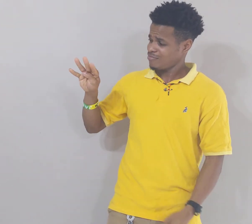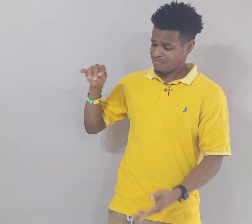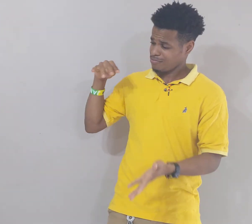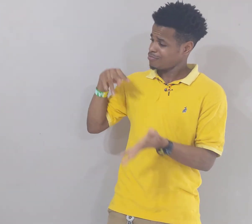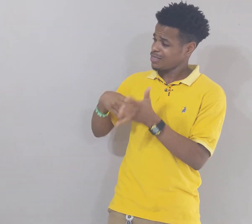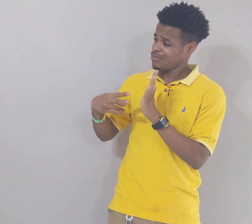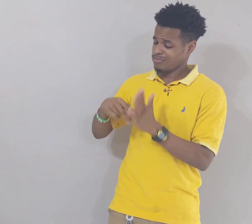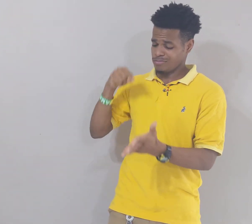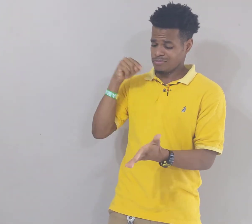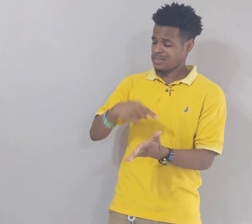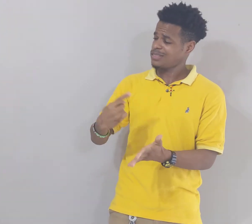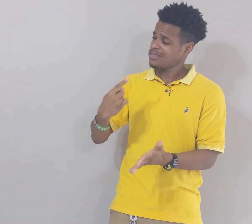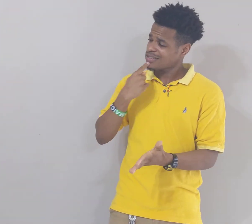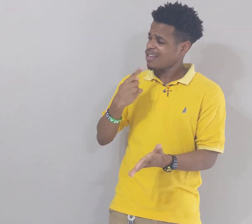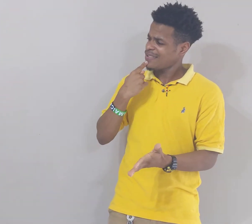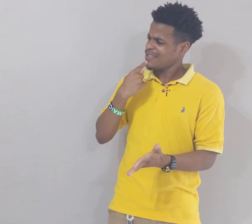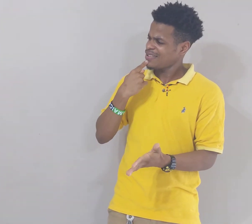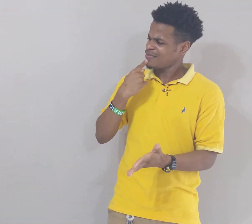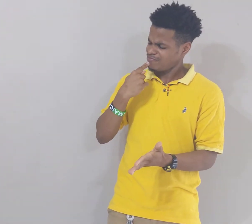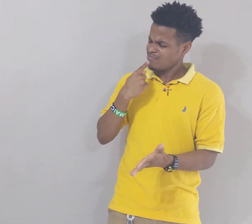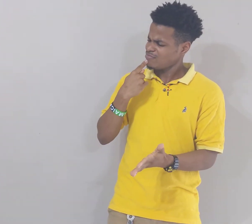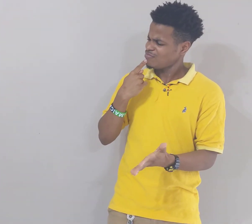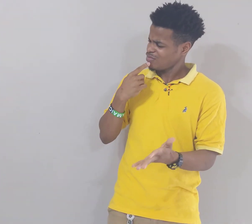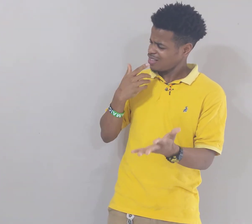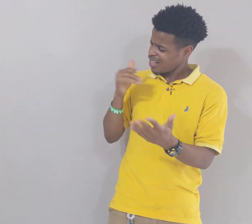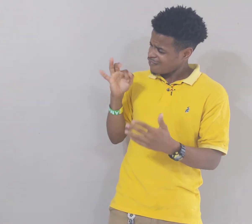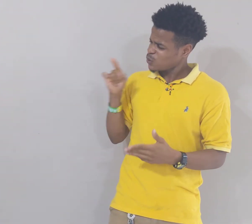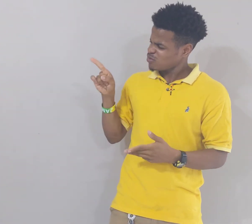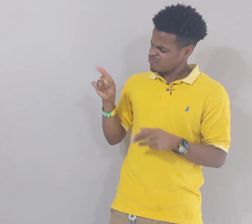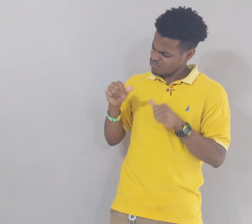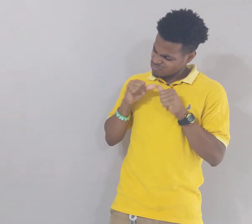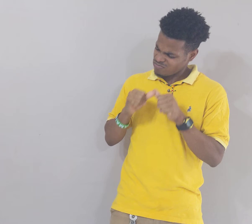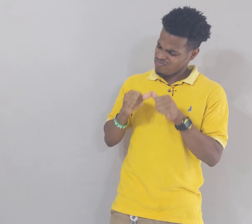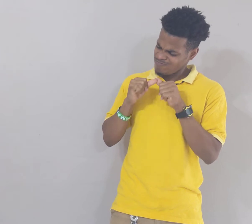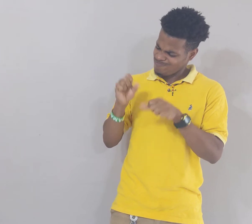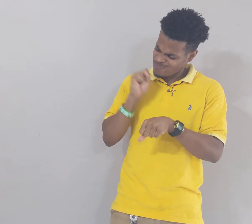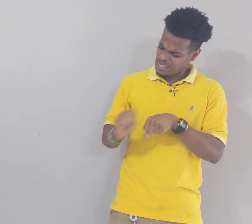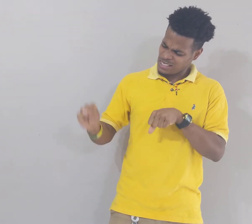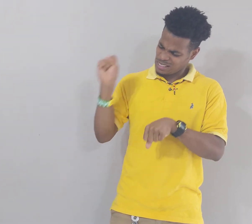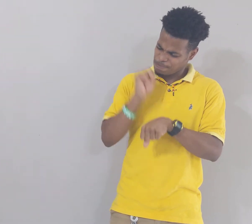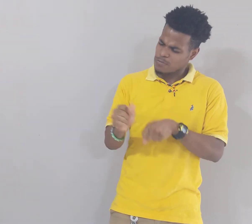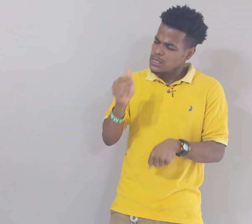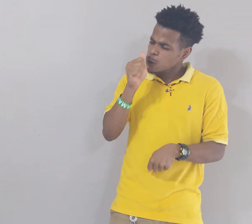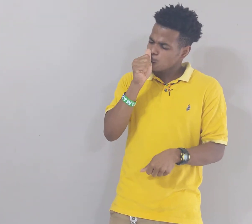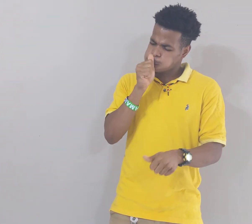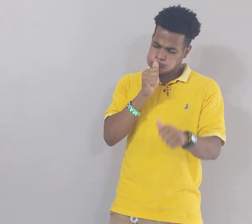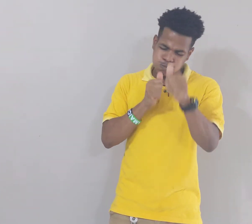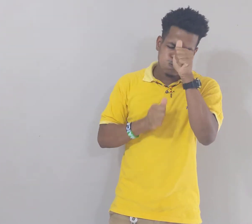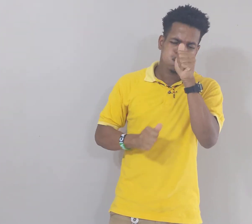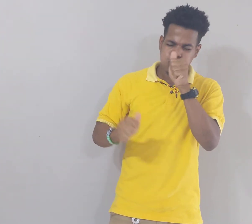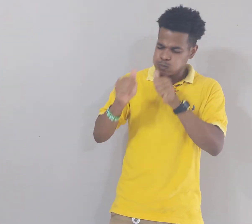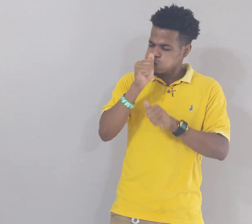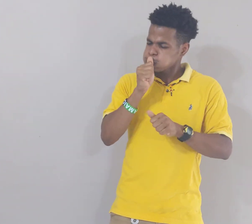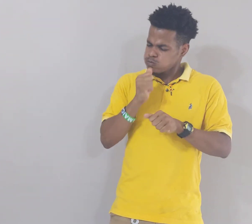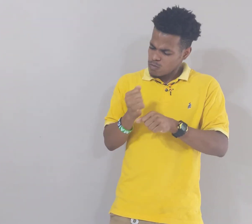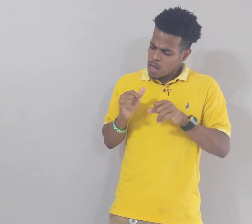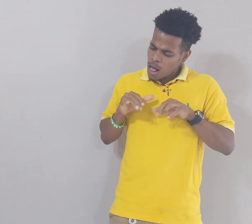James 1, verse 4, and shared that if you endure and press on in the